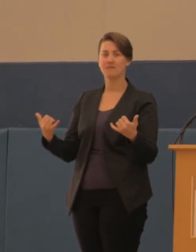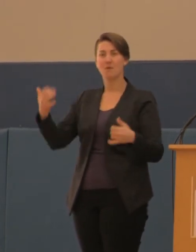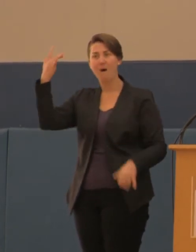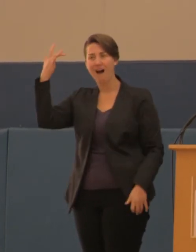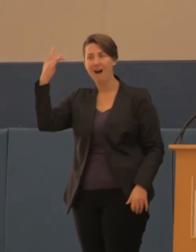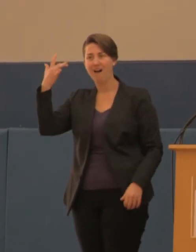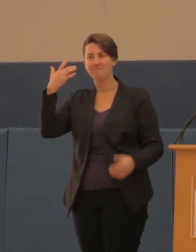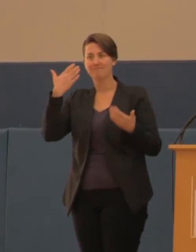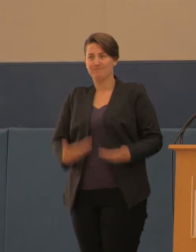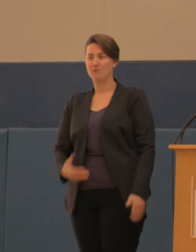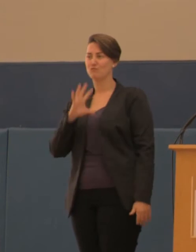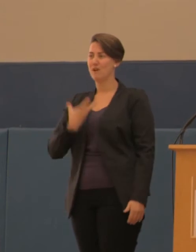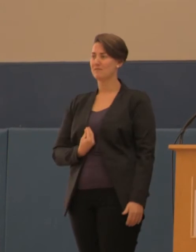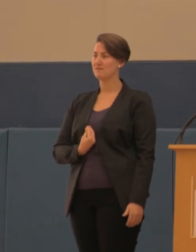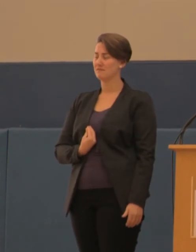because I'm transgender.